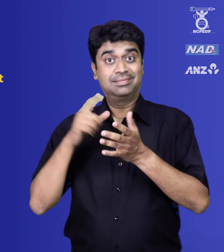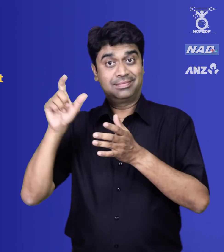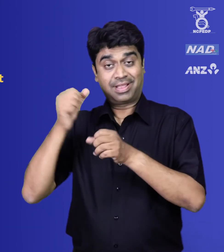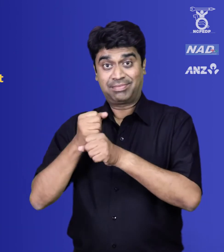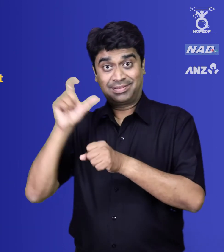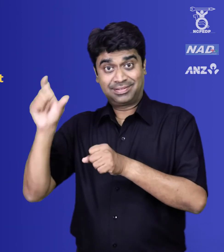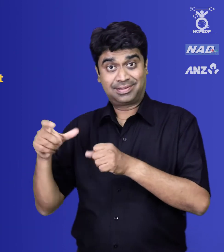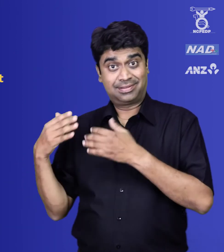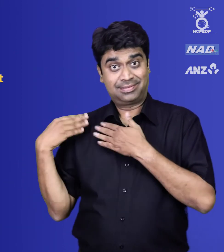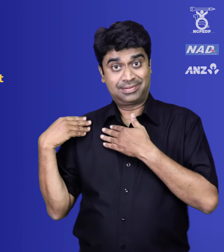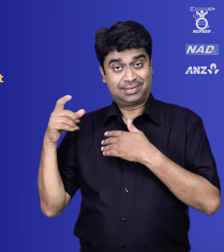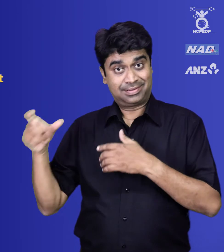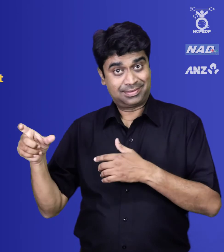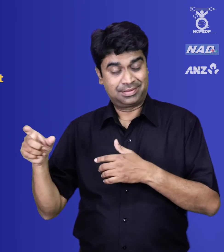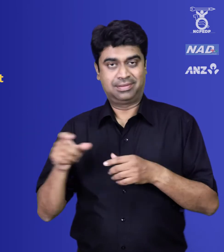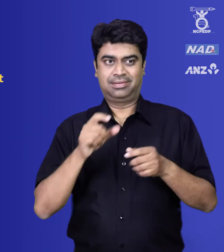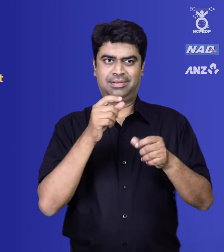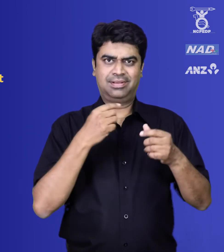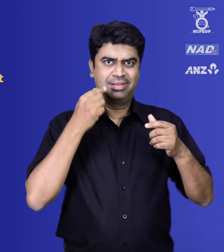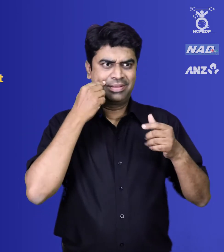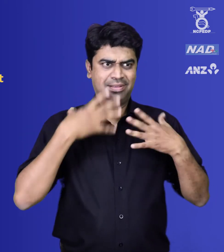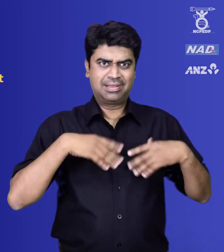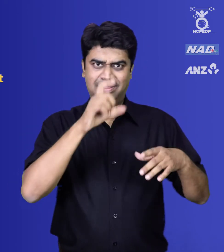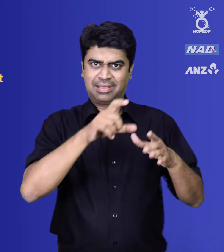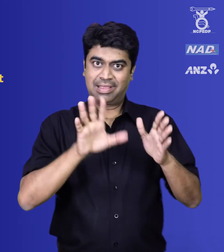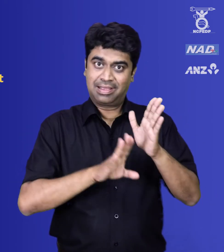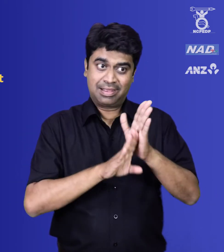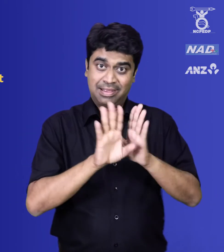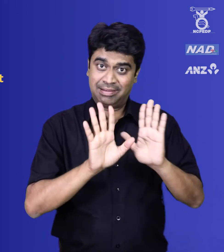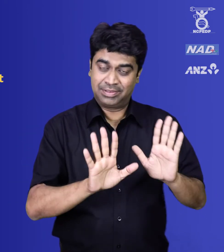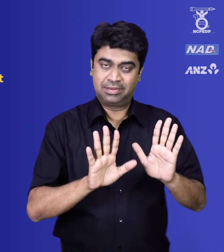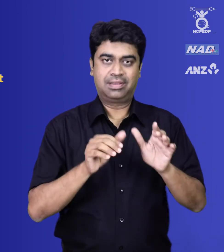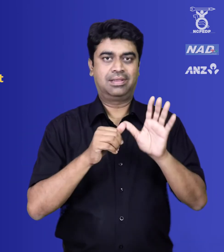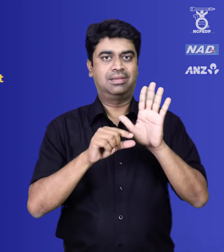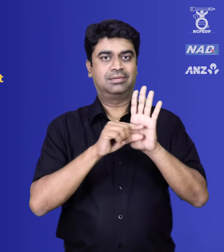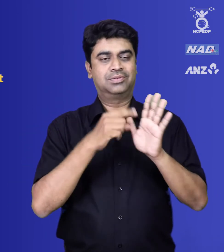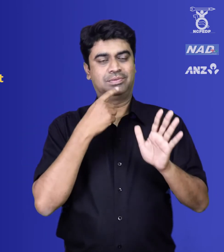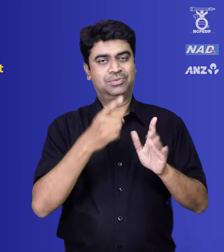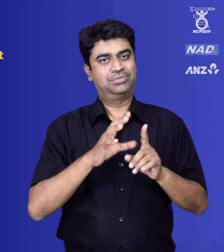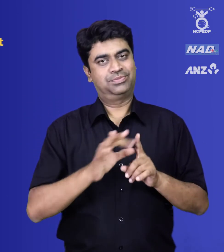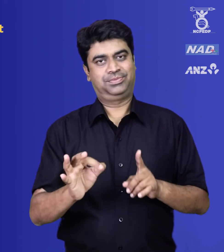the purposes of this Act and to that end shall